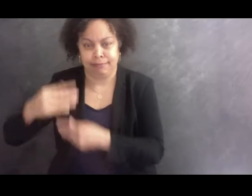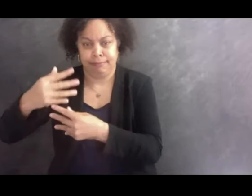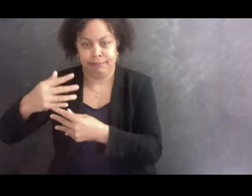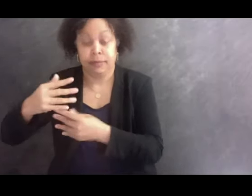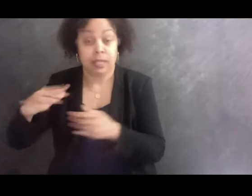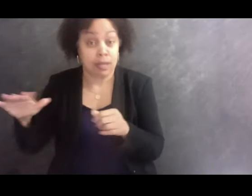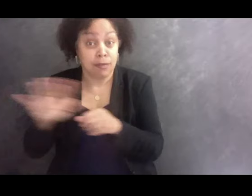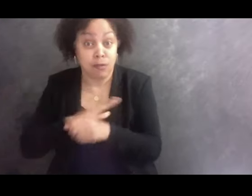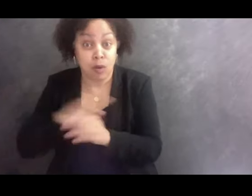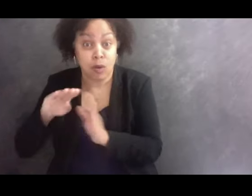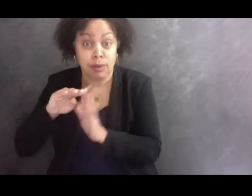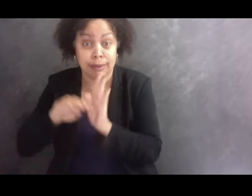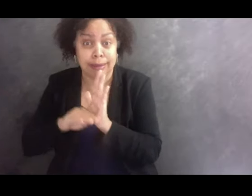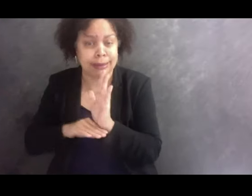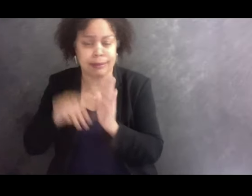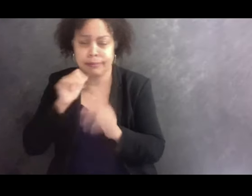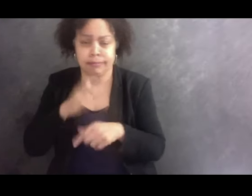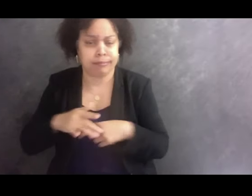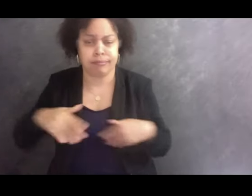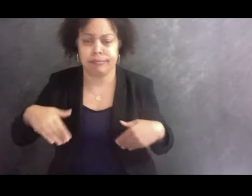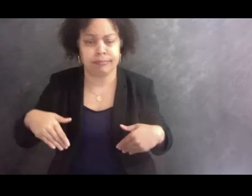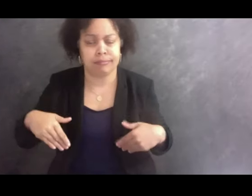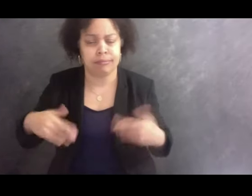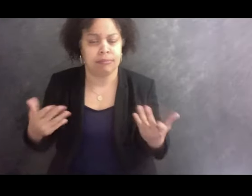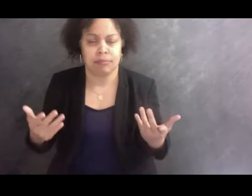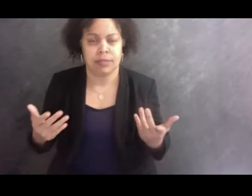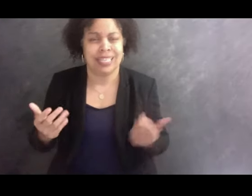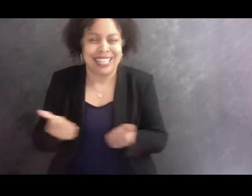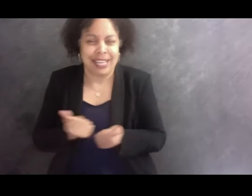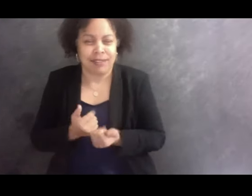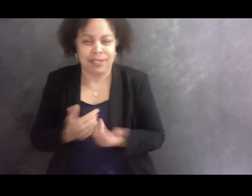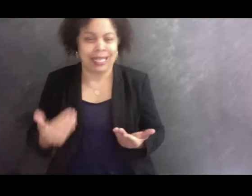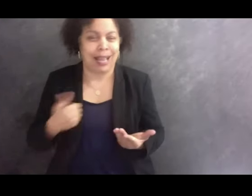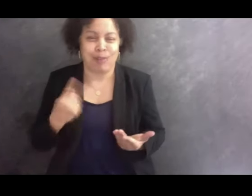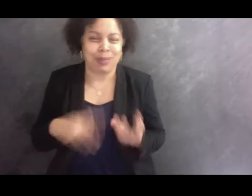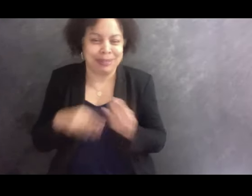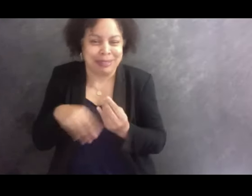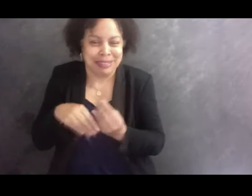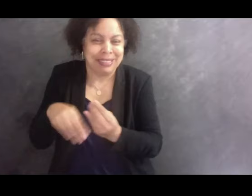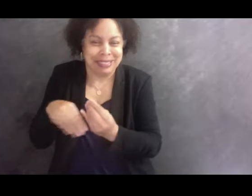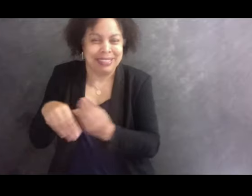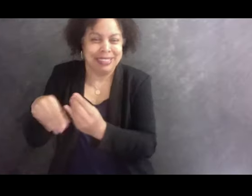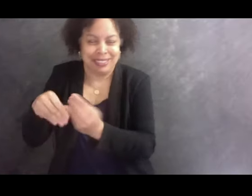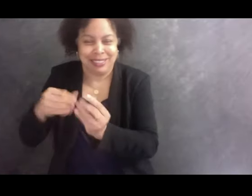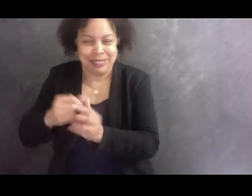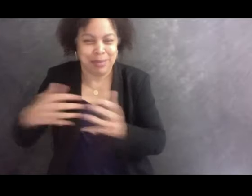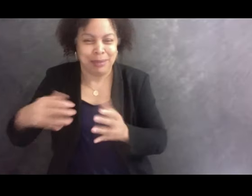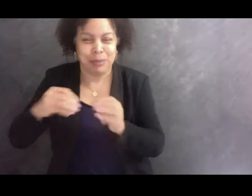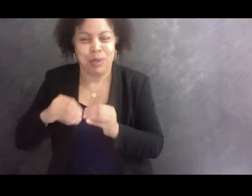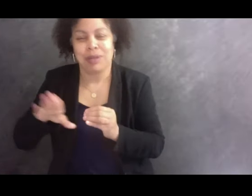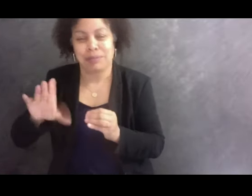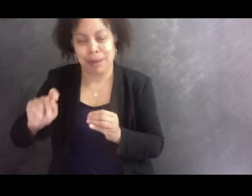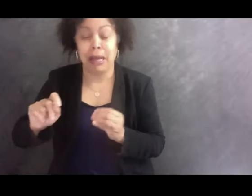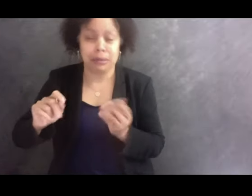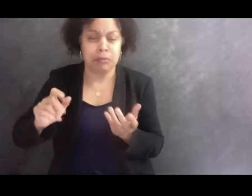menu available to the public of every single thing we have. We are constantly building it out, but you can get a sense of what